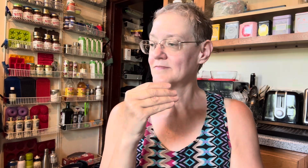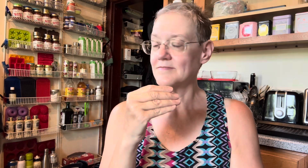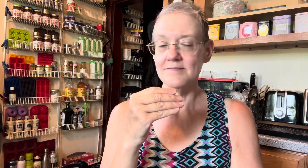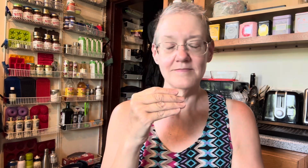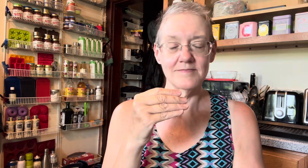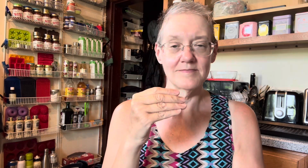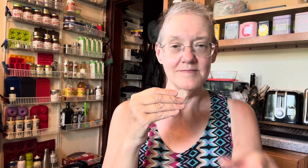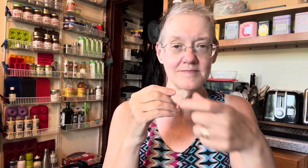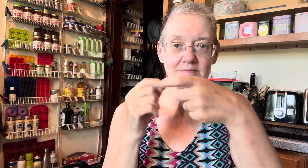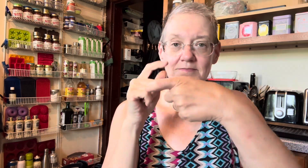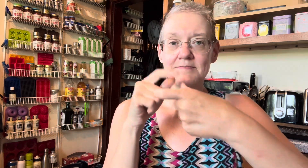have.